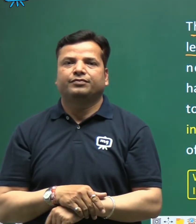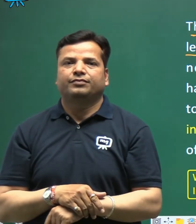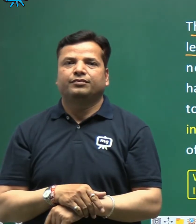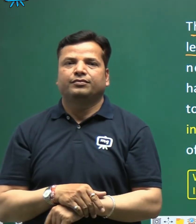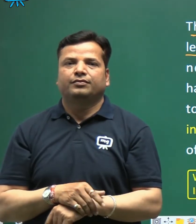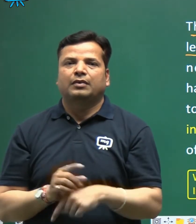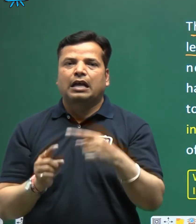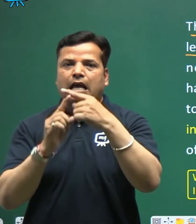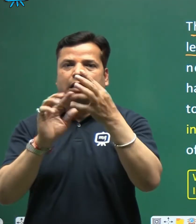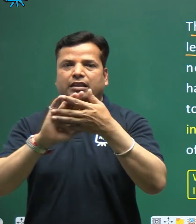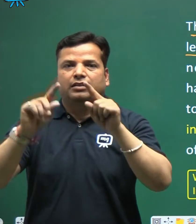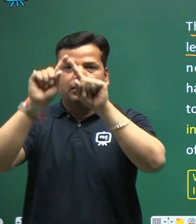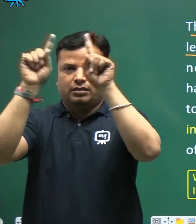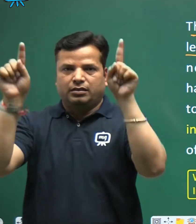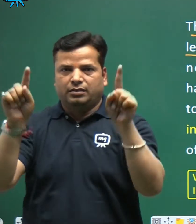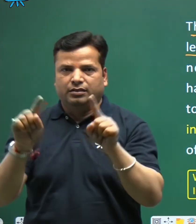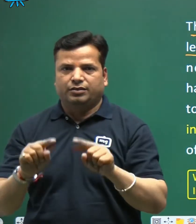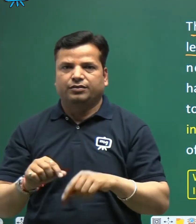the statue,